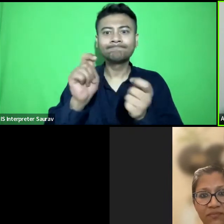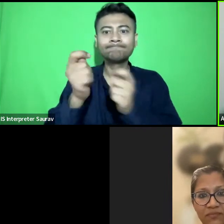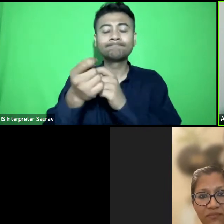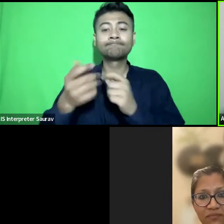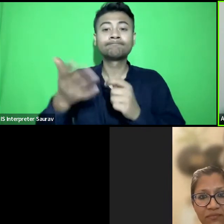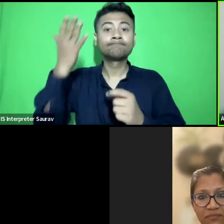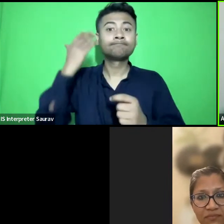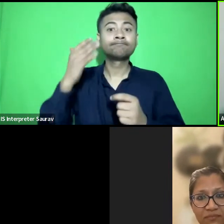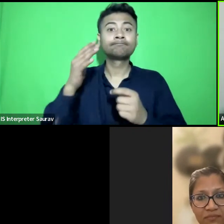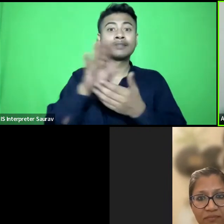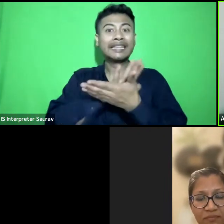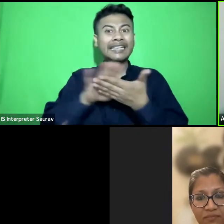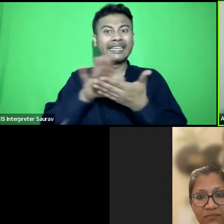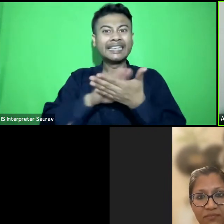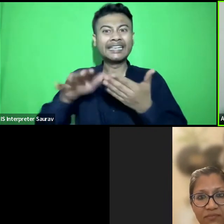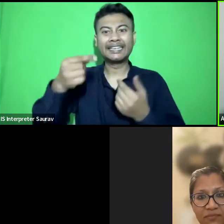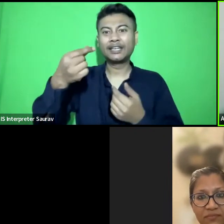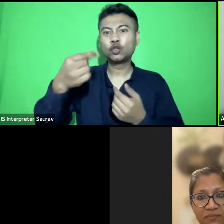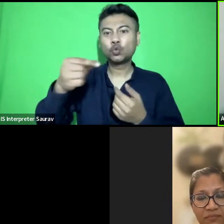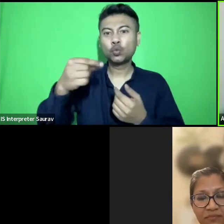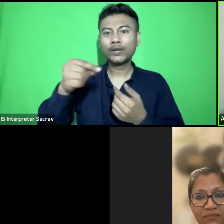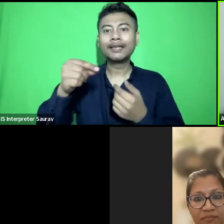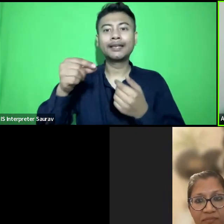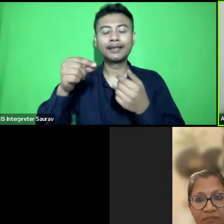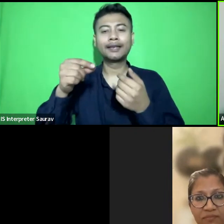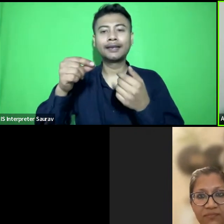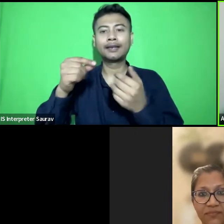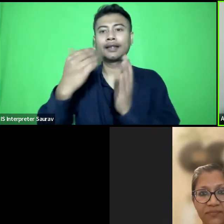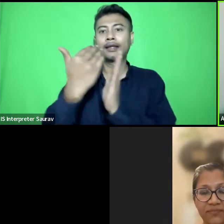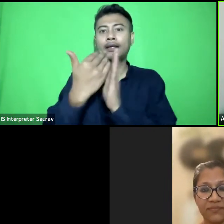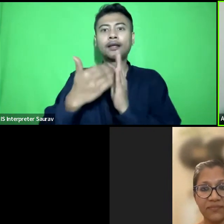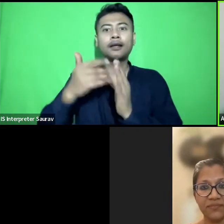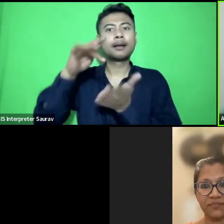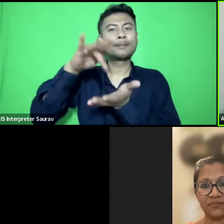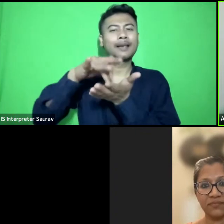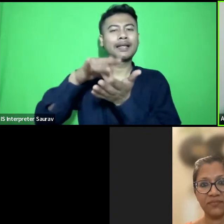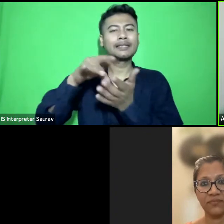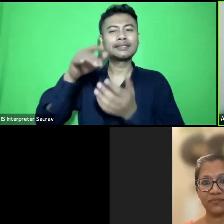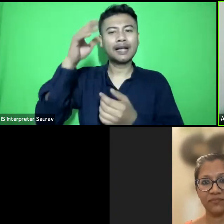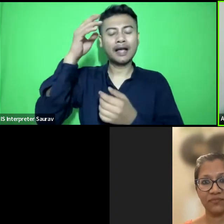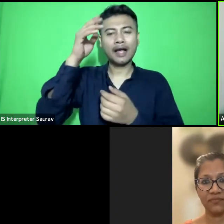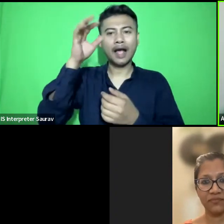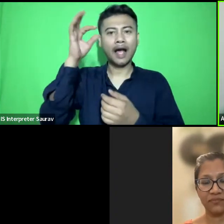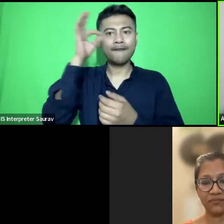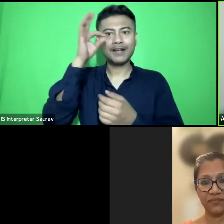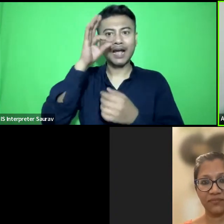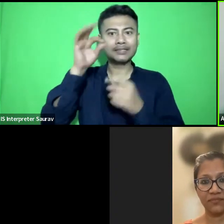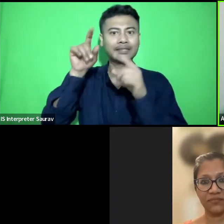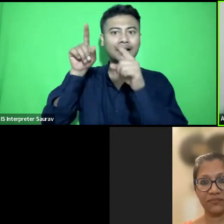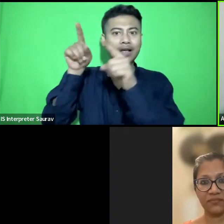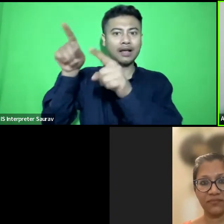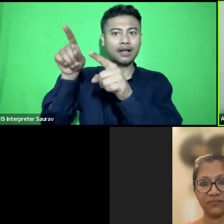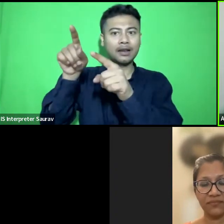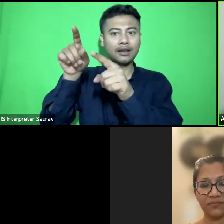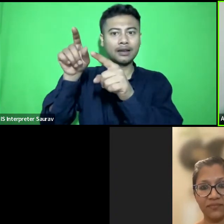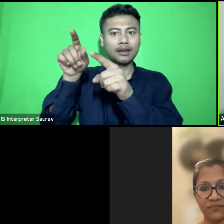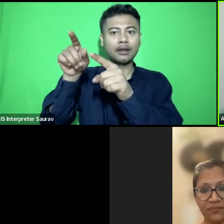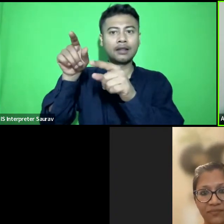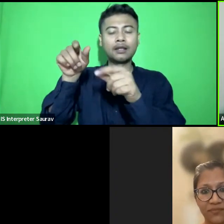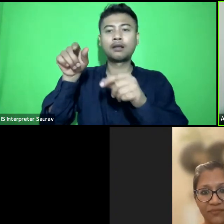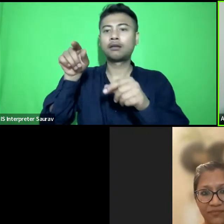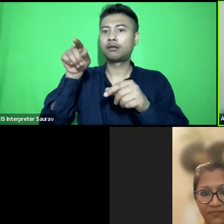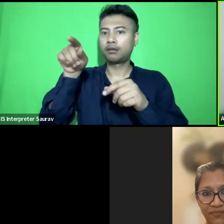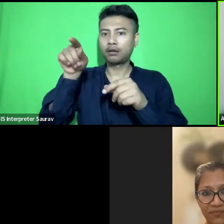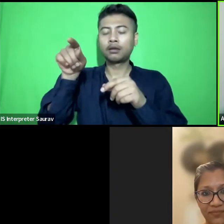Cities program at UN Habitat in Afghanistan, which has developed to improve lives of the urban poor with a special focus on women.